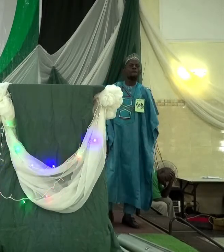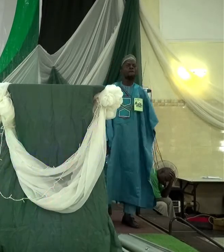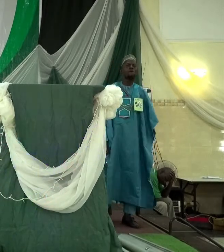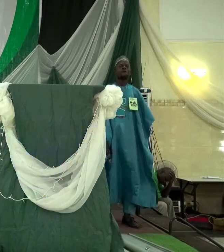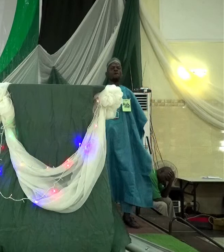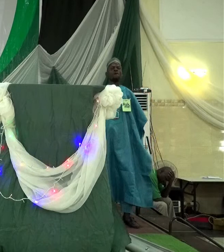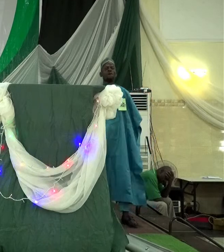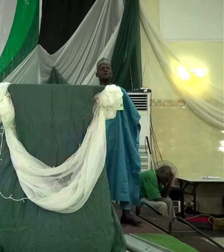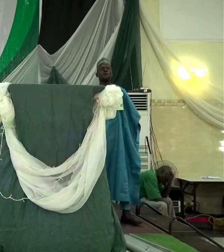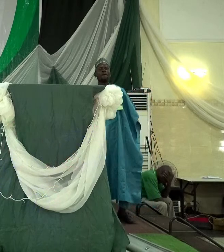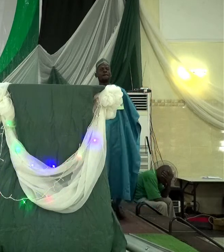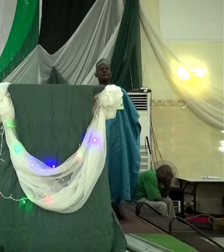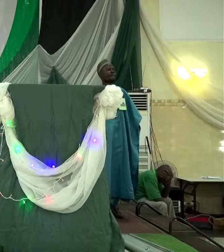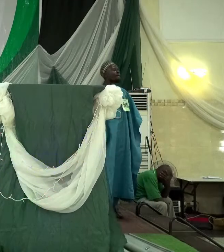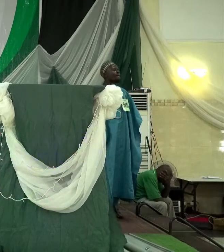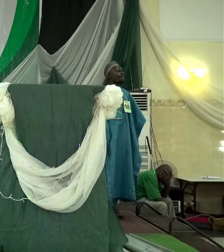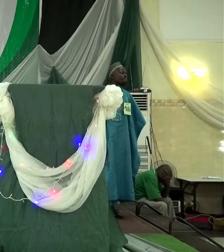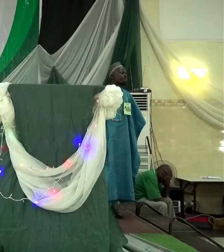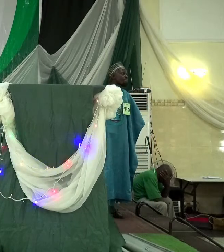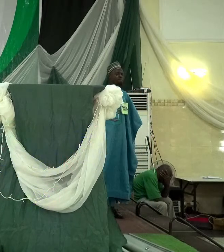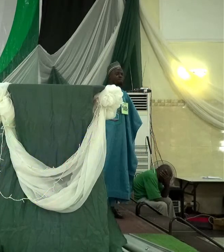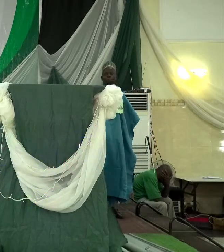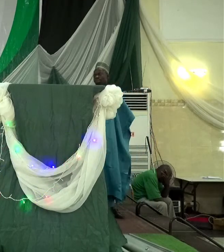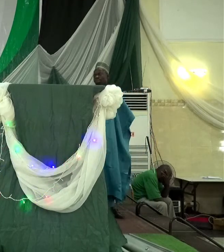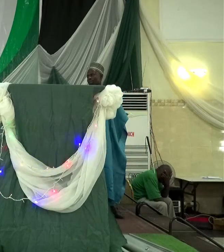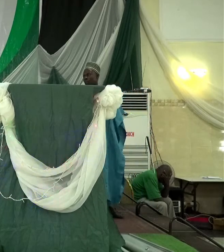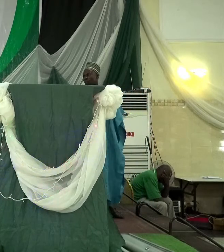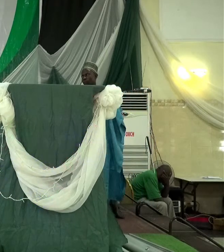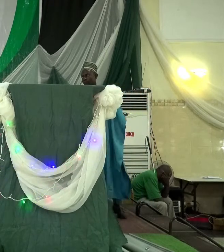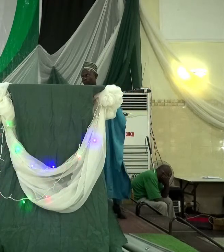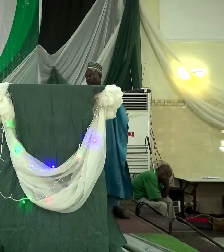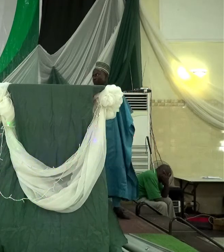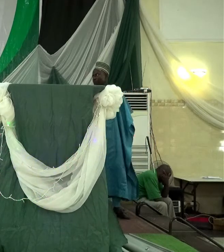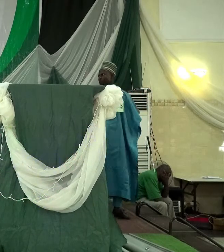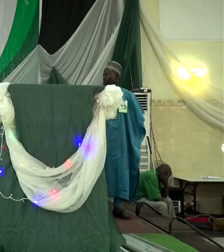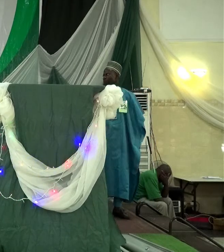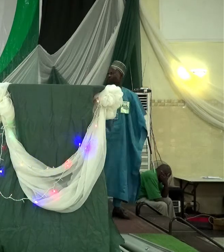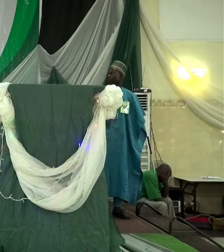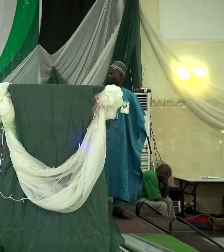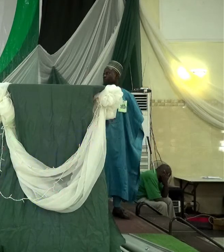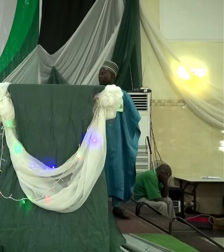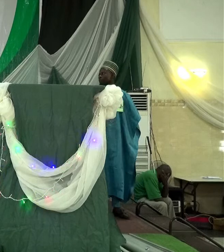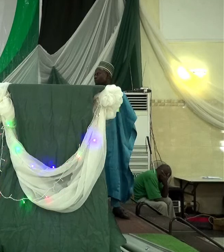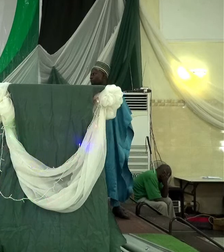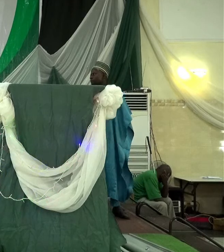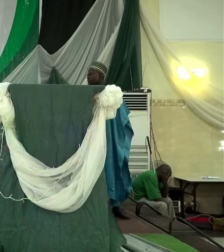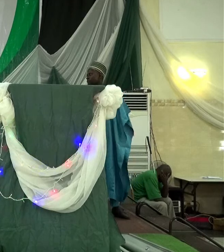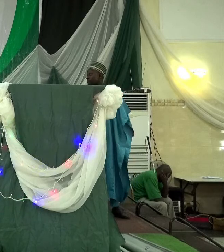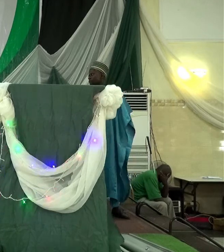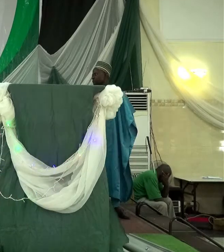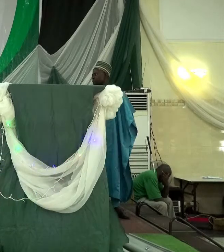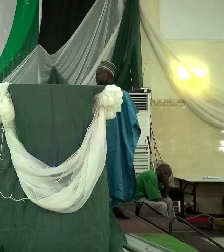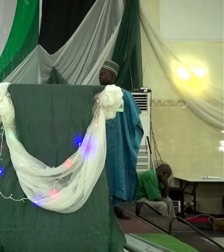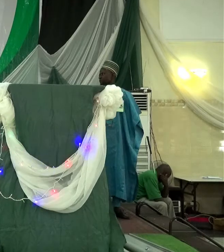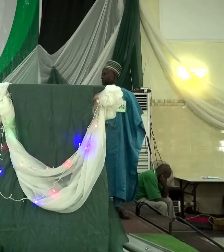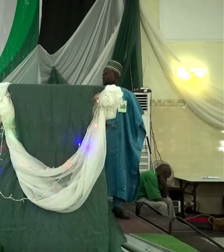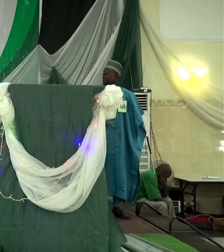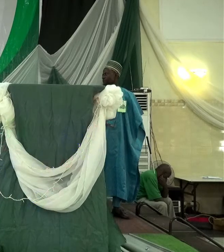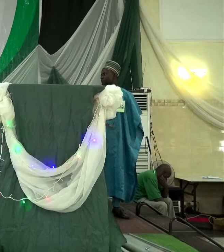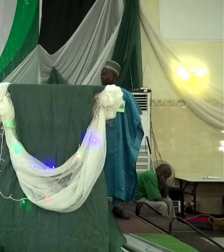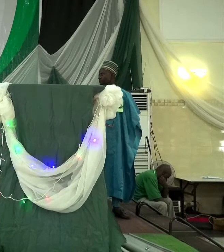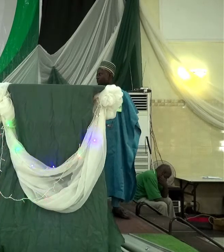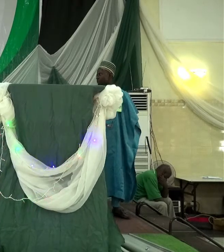Day, Alayeluwa Oba Khalid Olabisi Oyeniyi, Okereti Lushaki. Father of the Day, Professor Muslihu